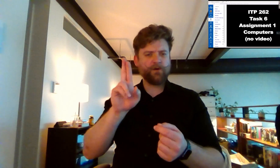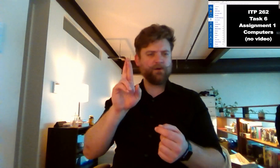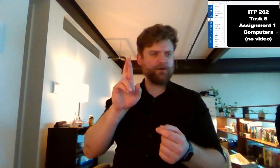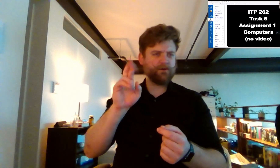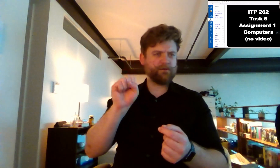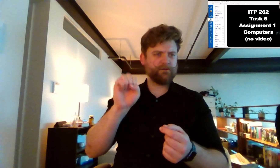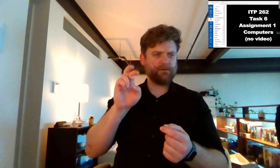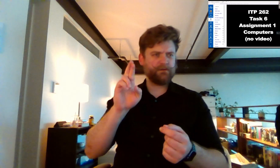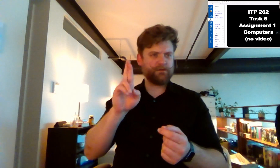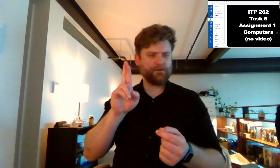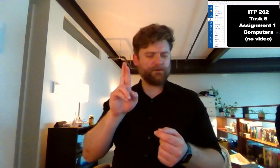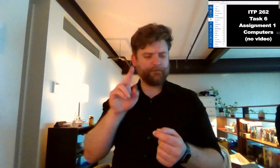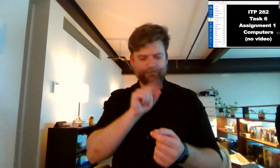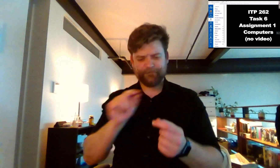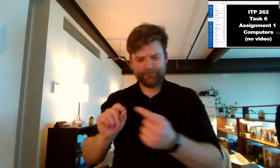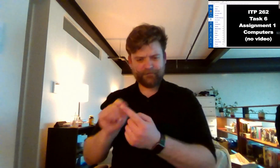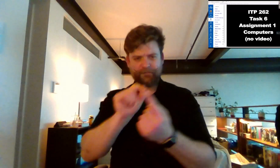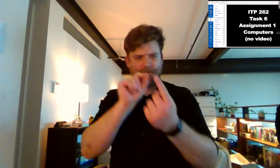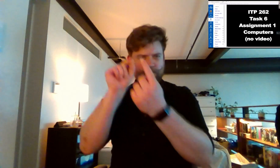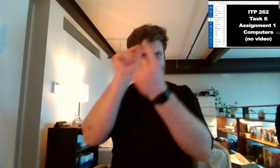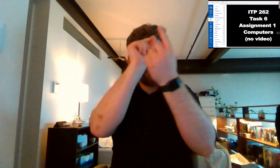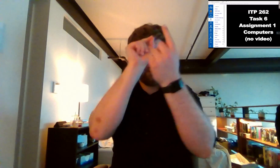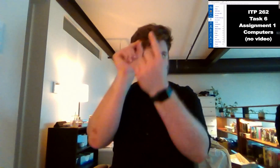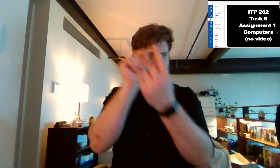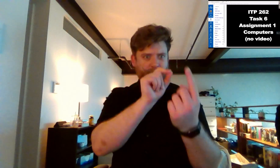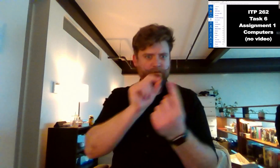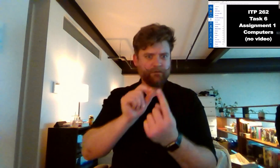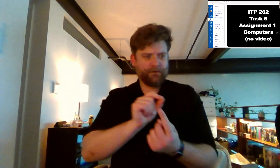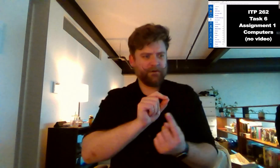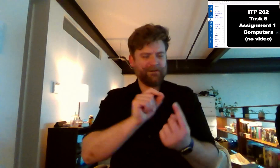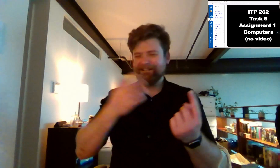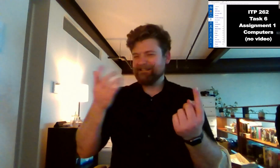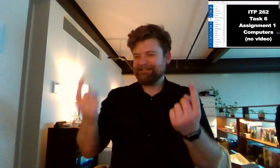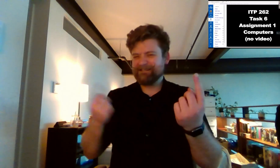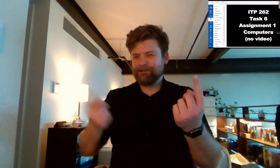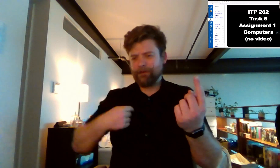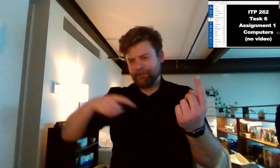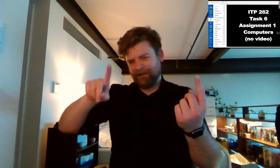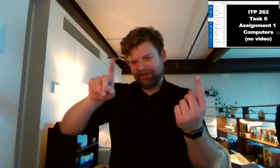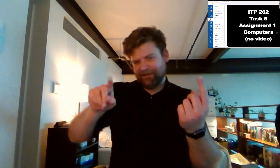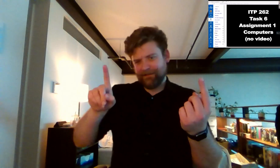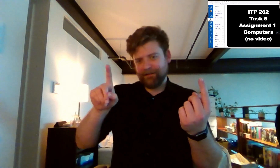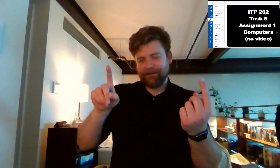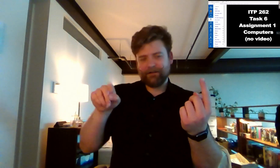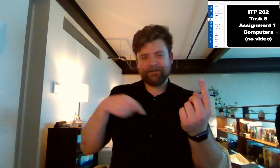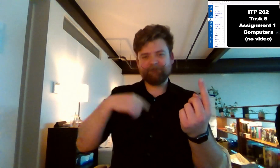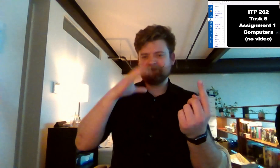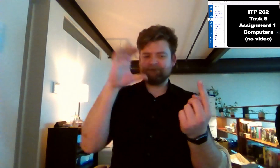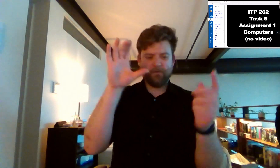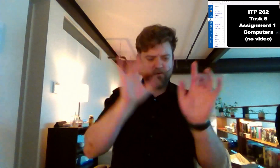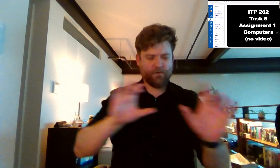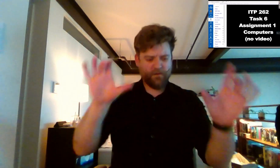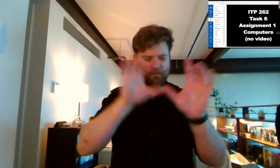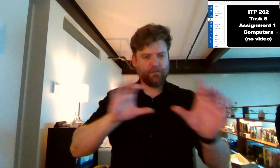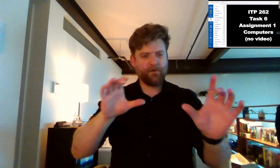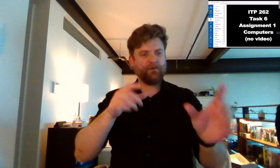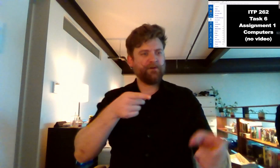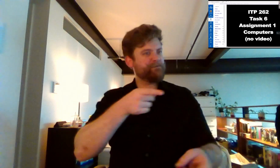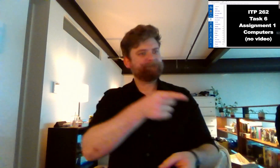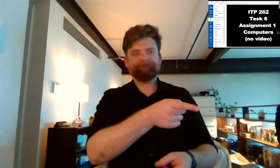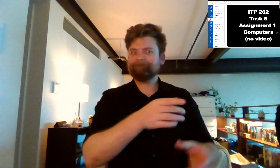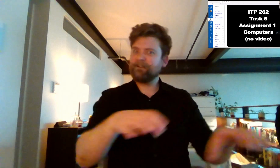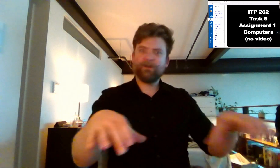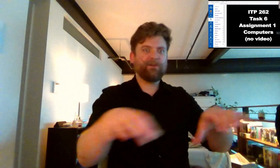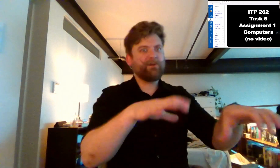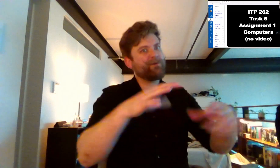Sometimes I click, and it seems to have a mind of its own. The computer does have a mind of its own. It